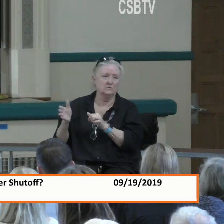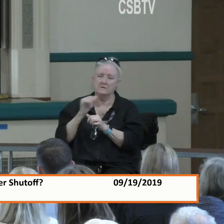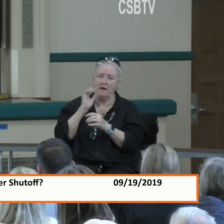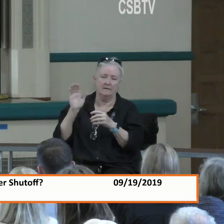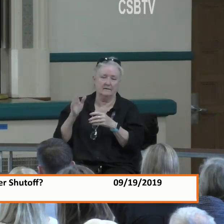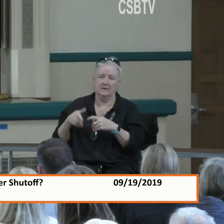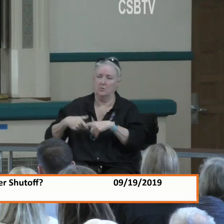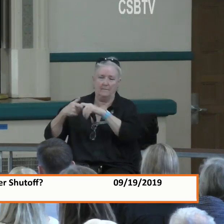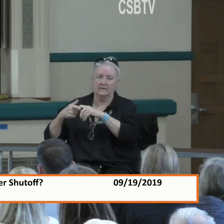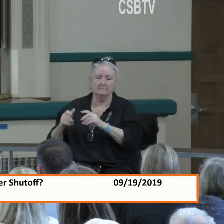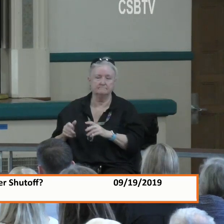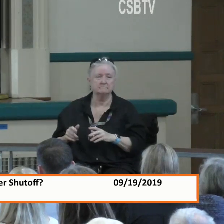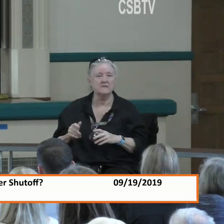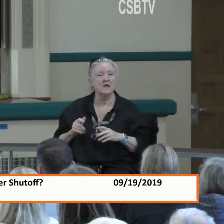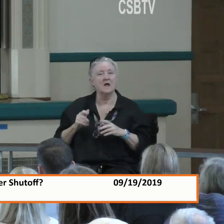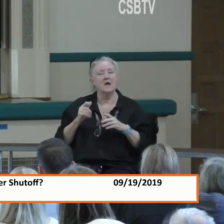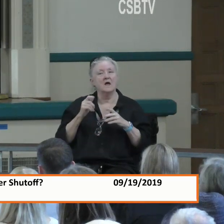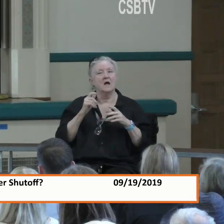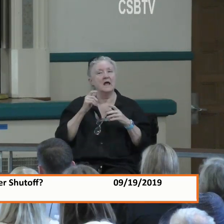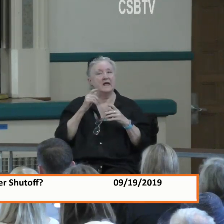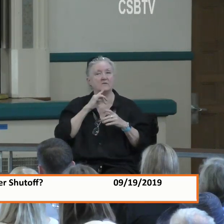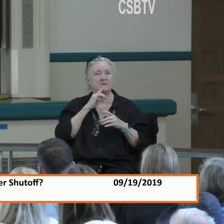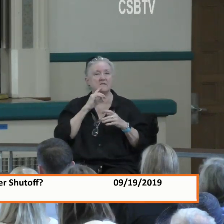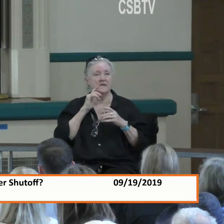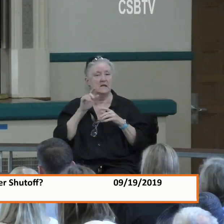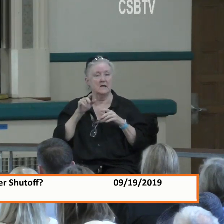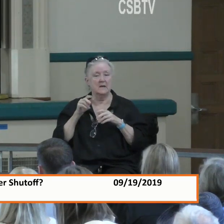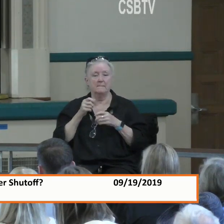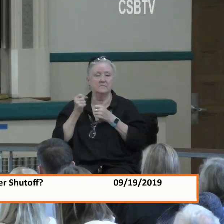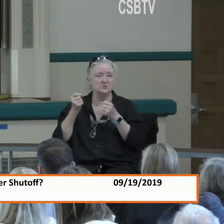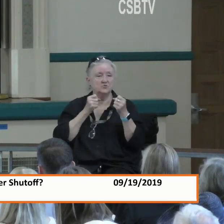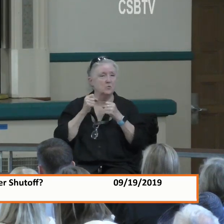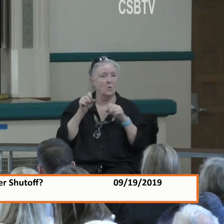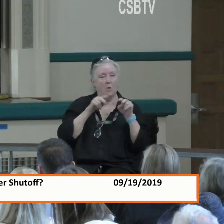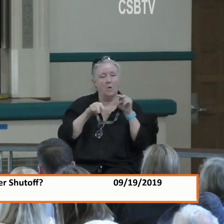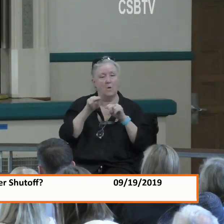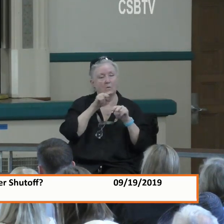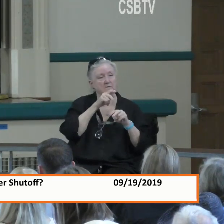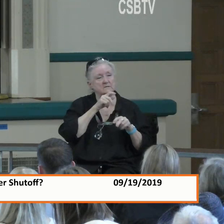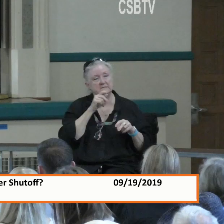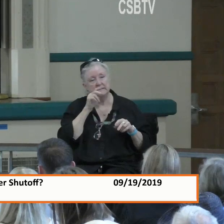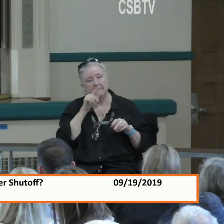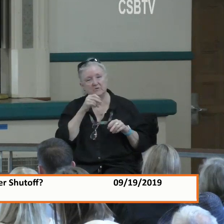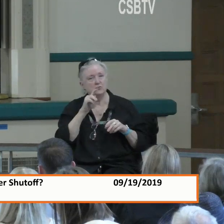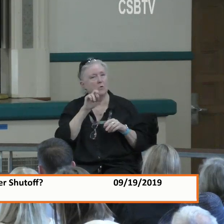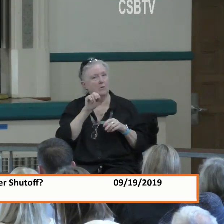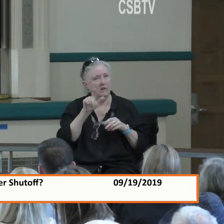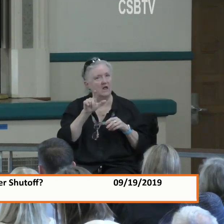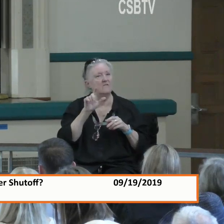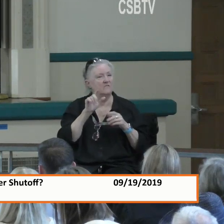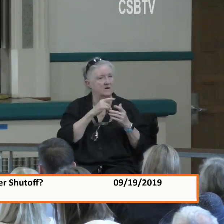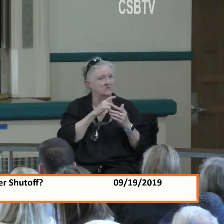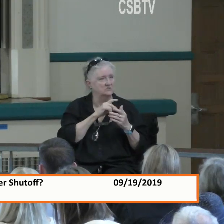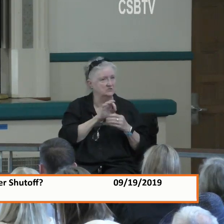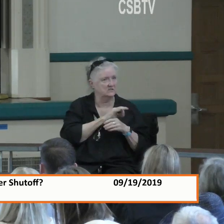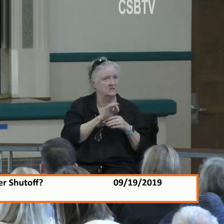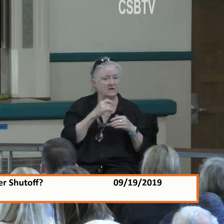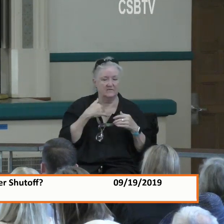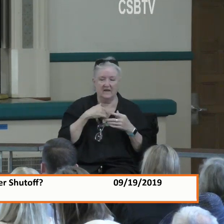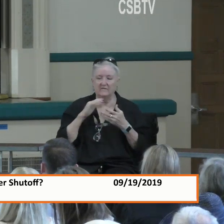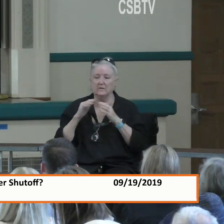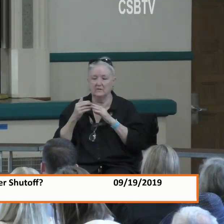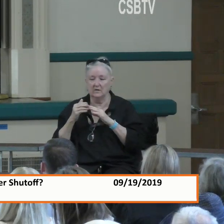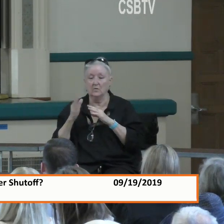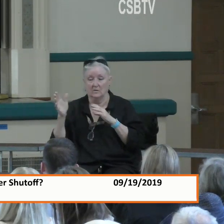uninterrupted. And in fact, when it comes to the patrol function, our intent is that if we have a community that's going to go into a